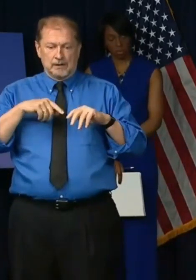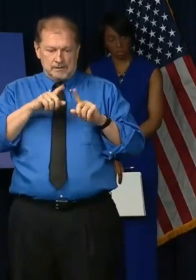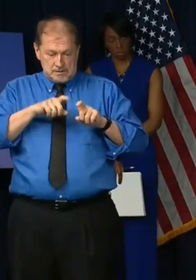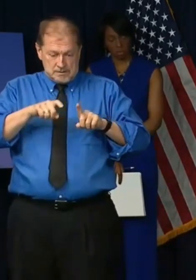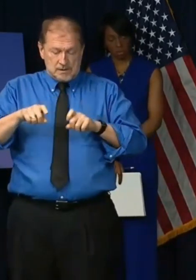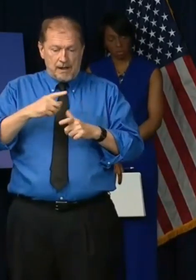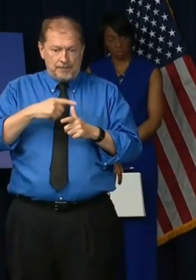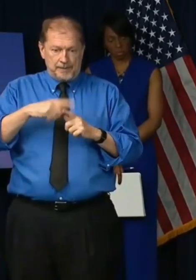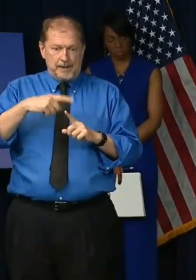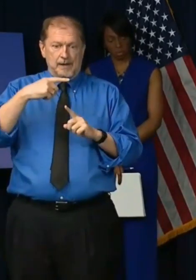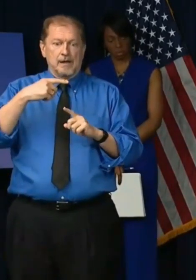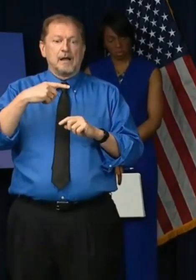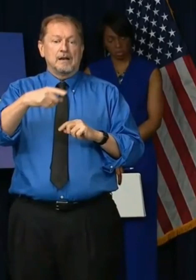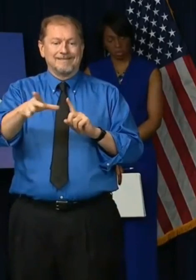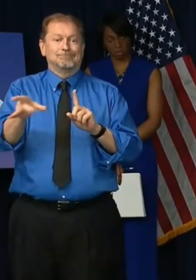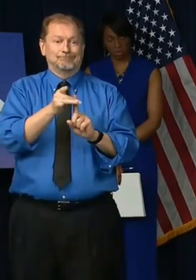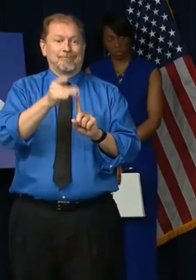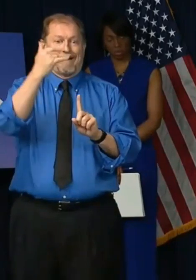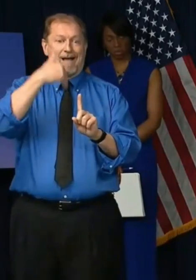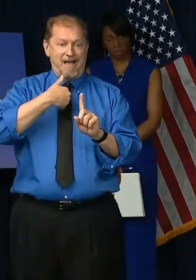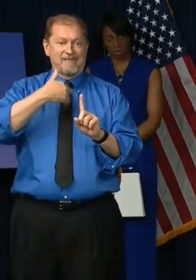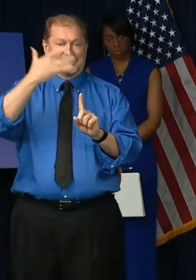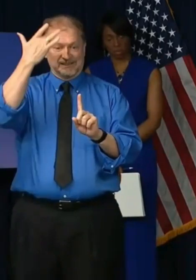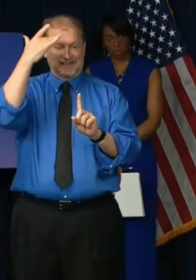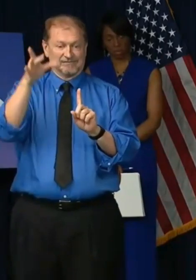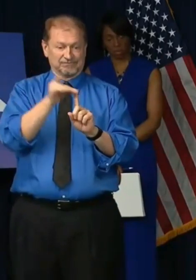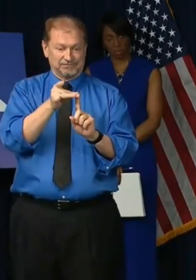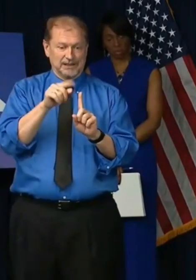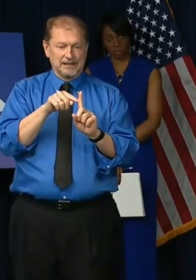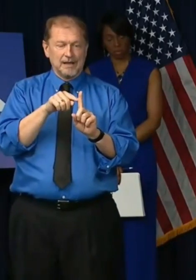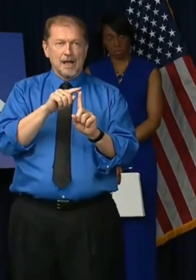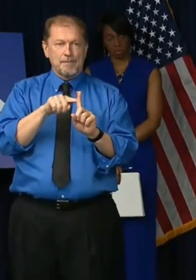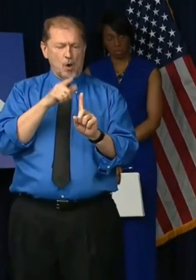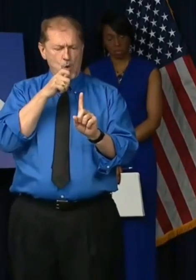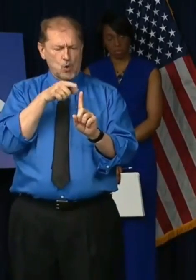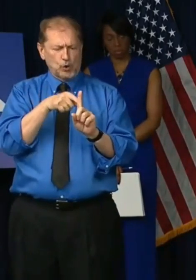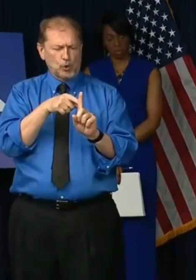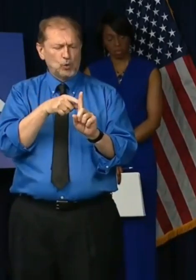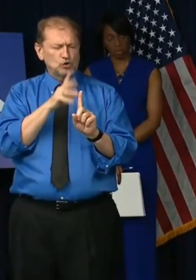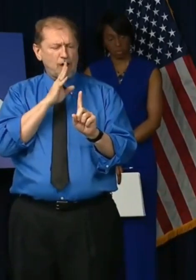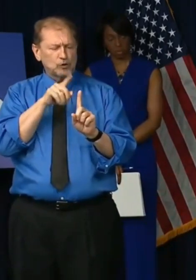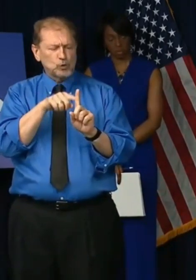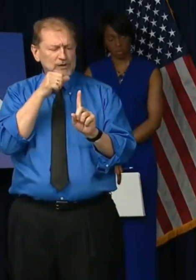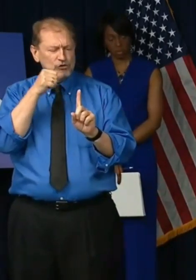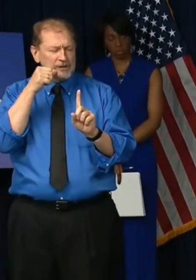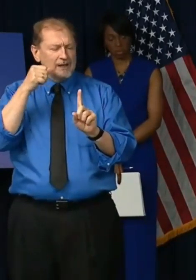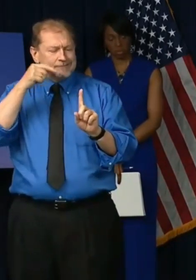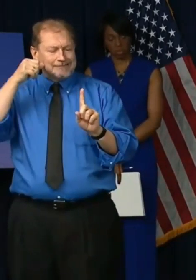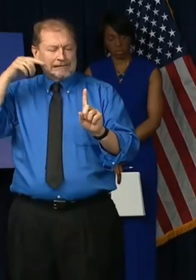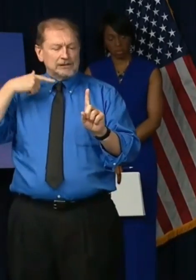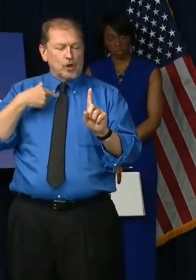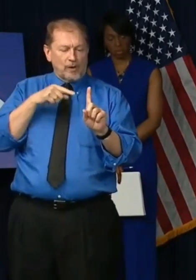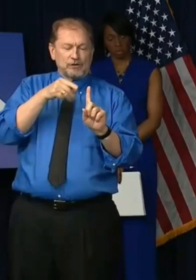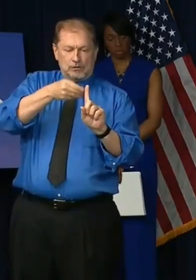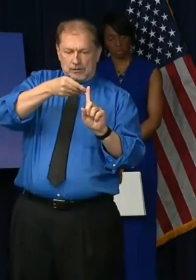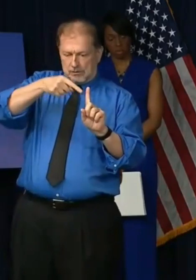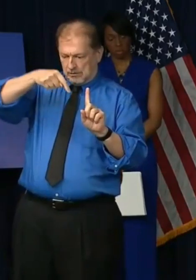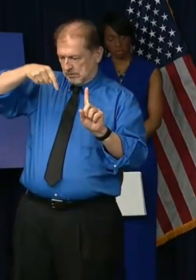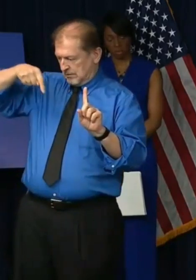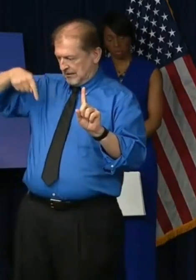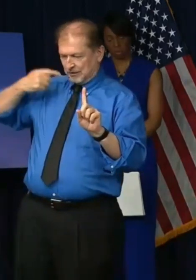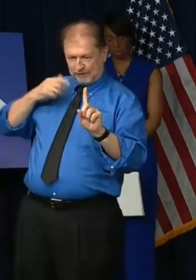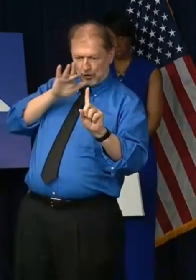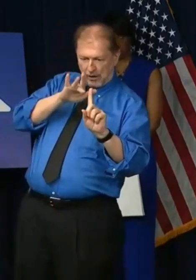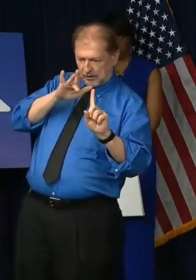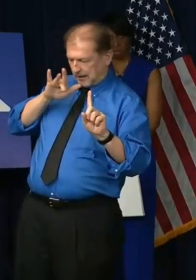need to think about the number of people that they will have come into contact with, and all of those people need to be contacted. So it's a major